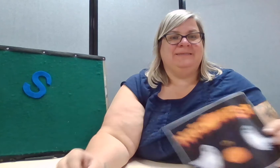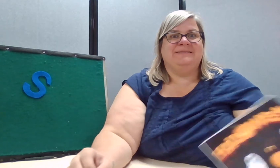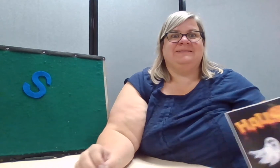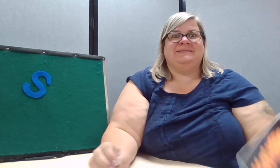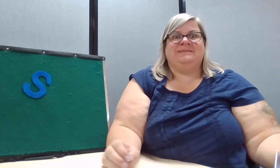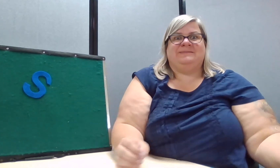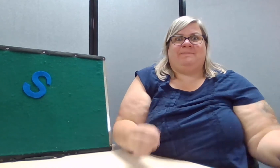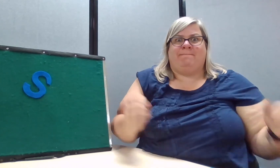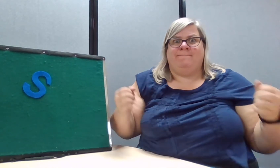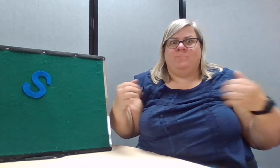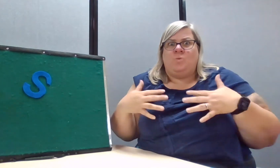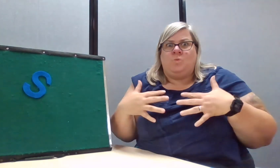Spooky.